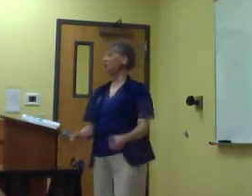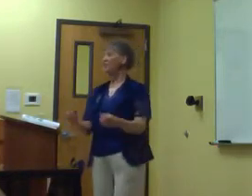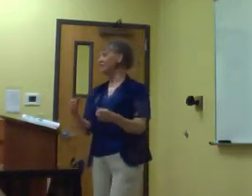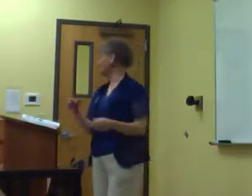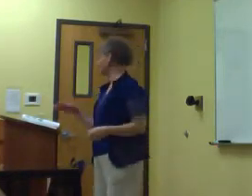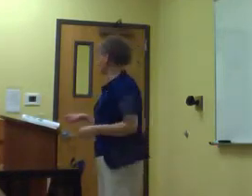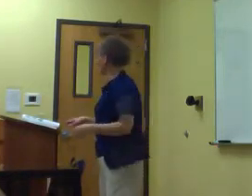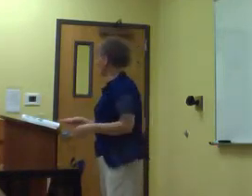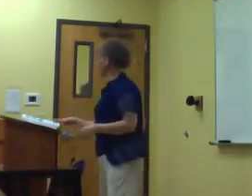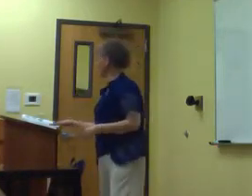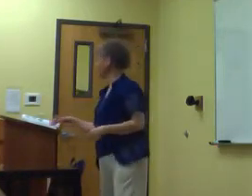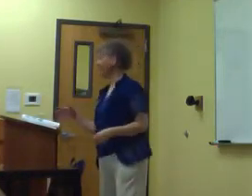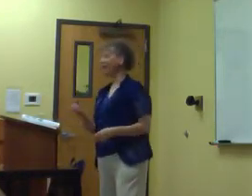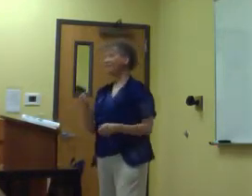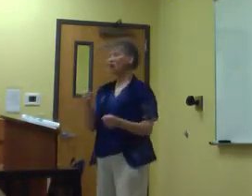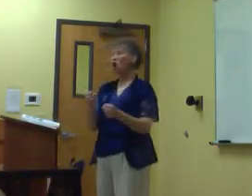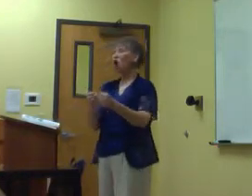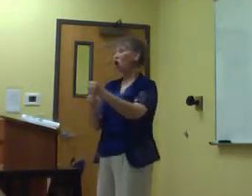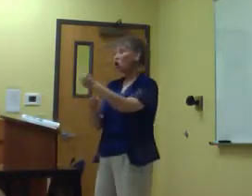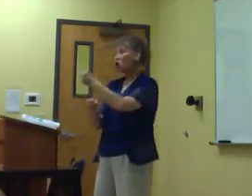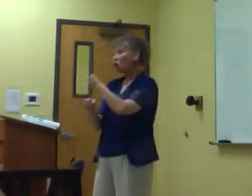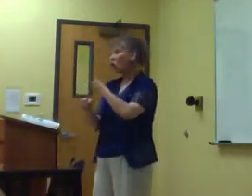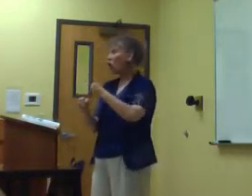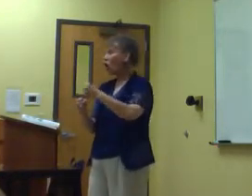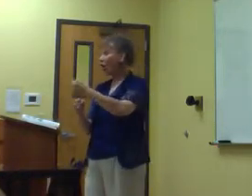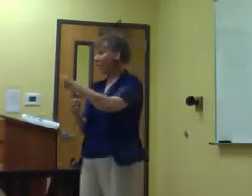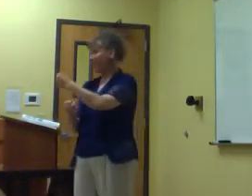has got coffee.